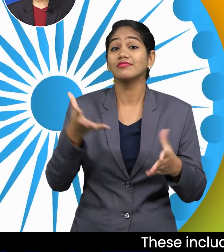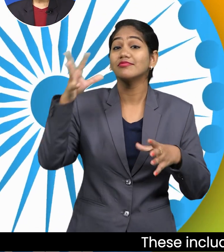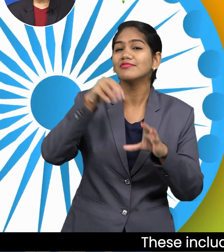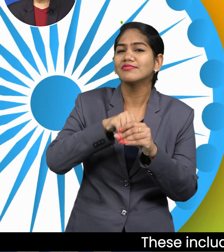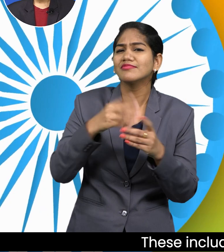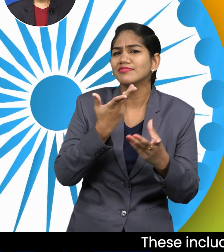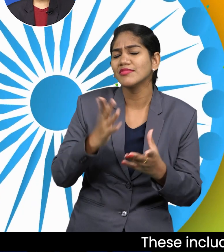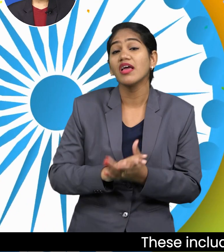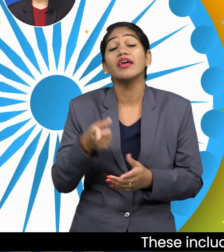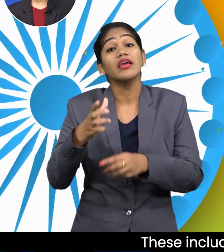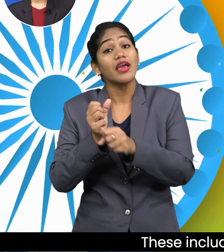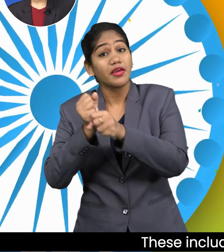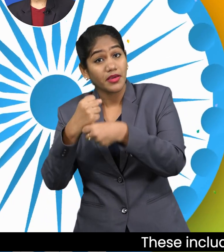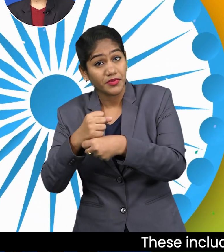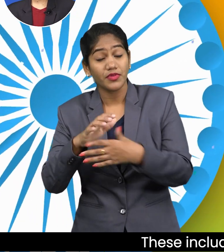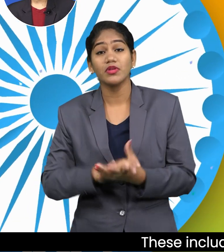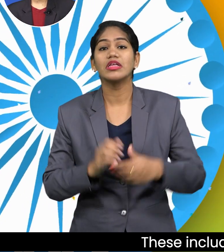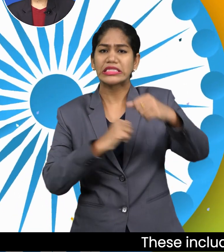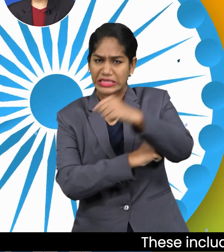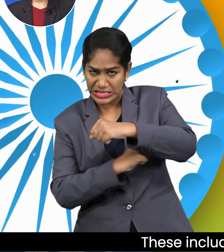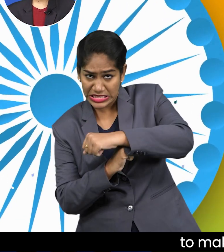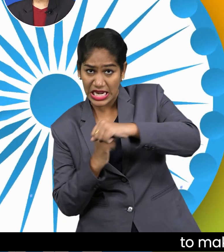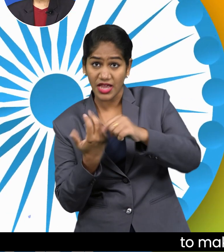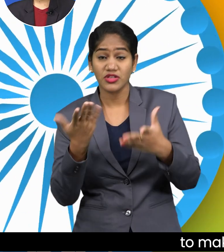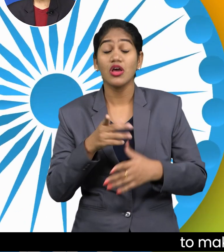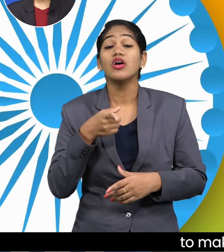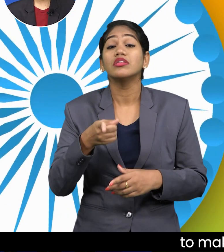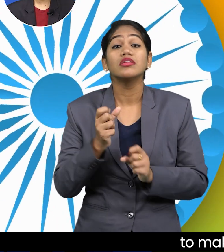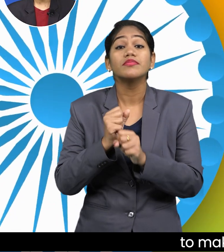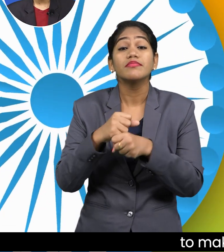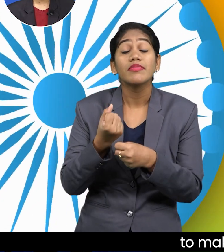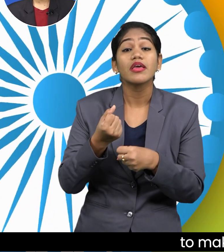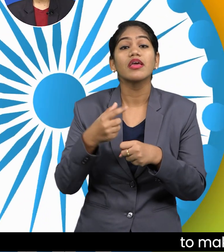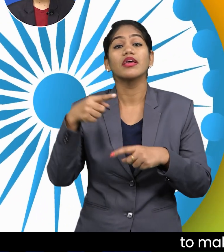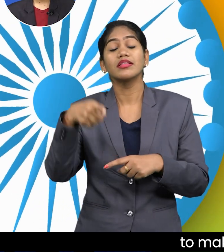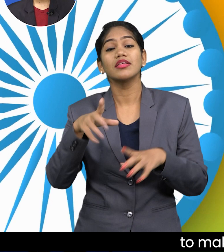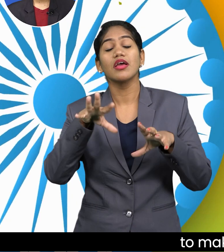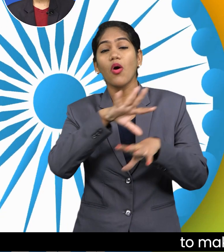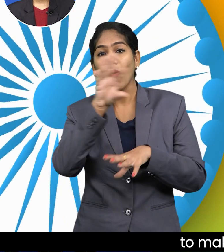These included creating a framework to make democracy work,